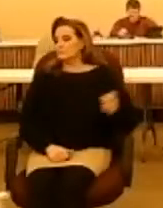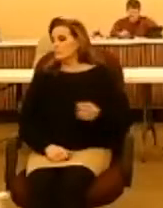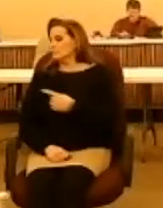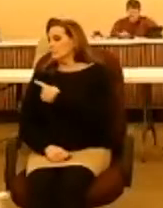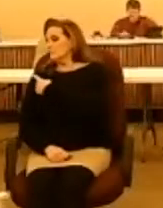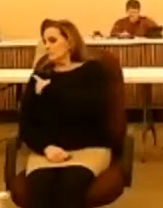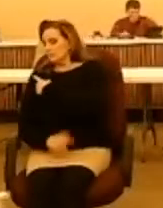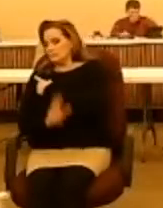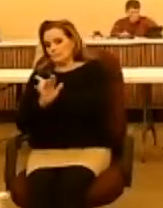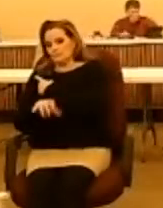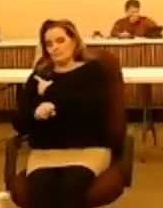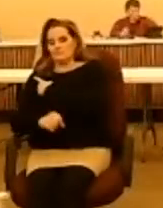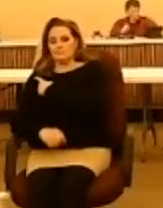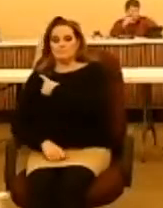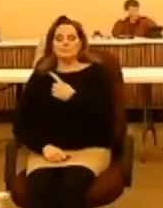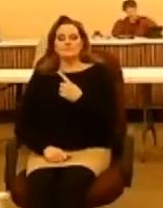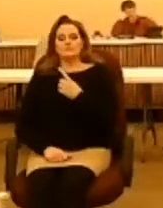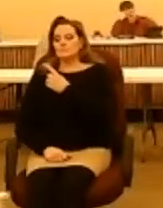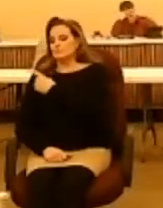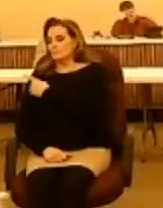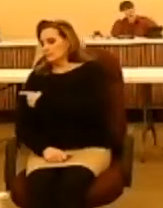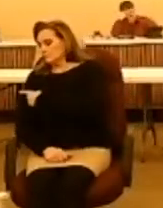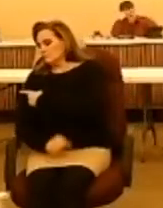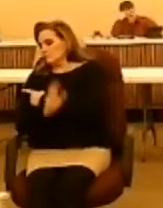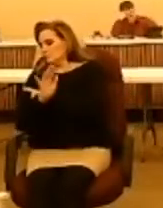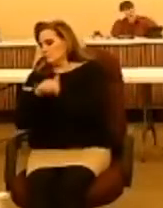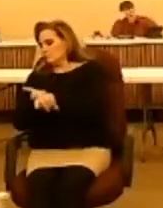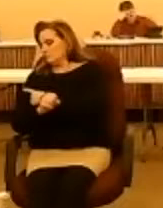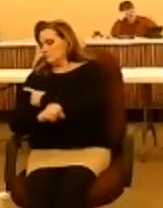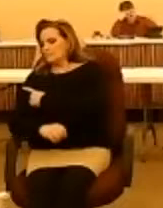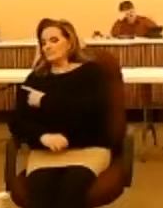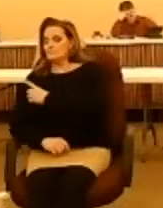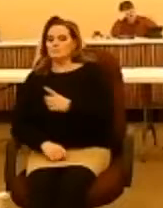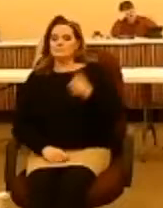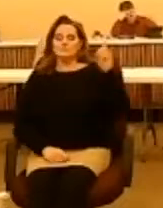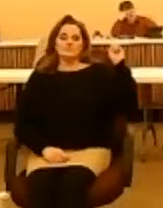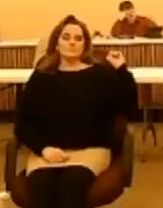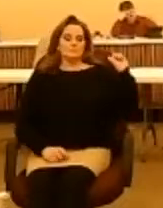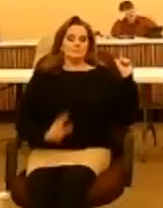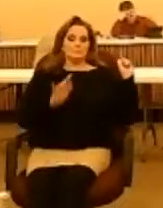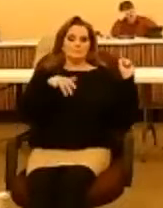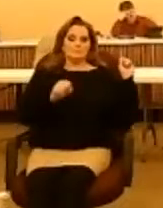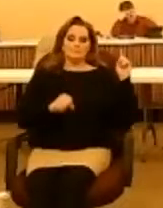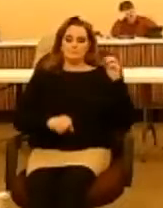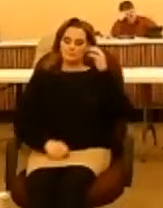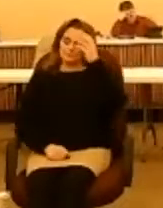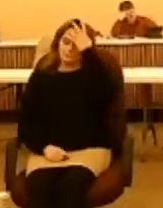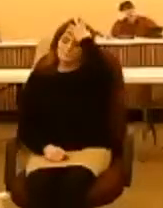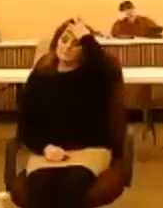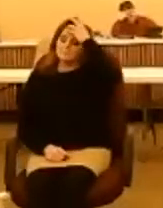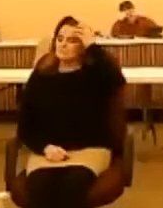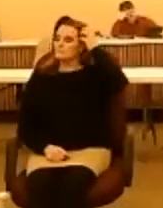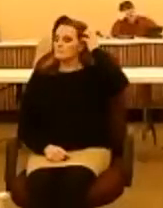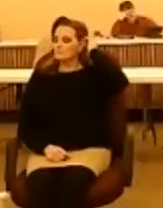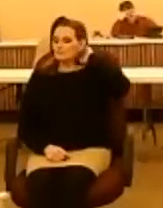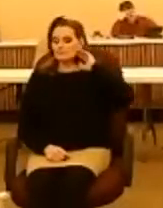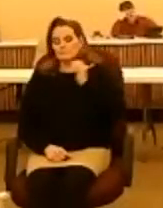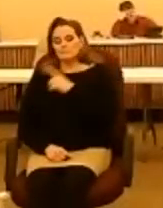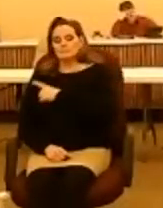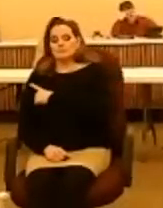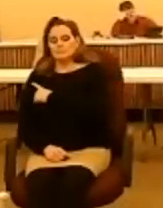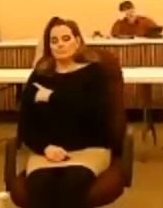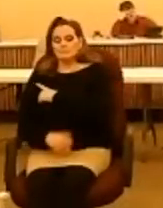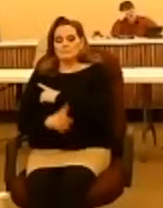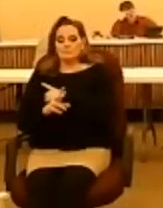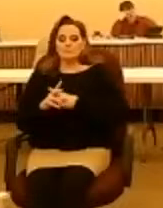Councilmember Safranek, Aye. Councilmember Bolster, Aye. Supervisor Schultz. Aye. Mr. Supervisor,